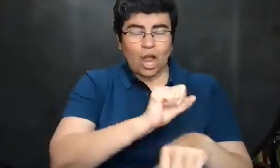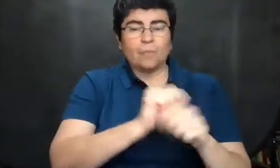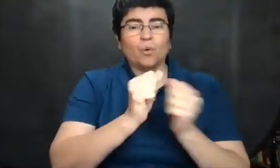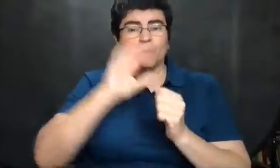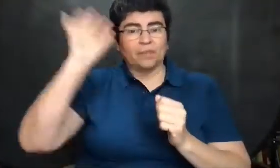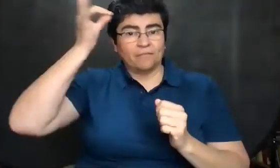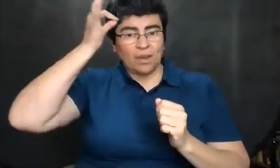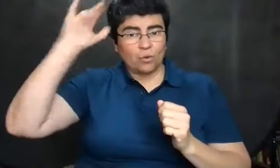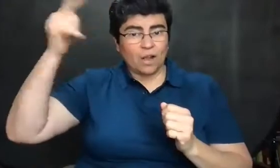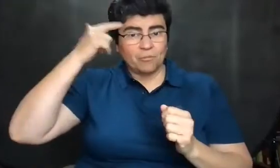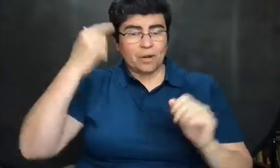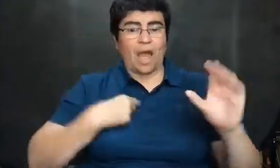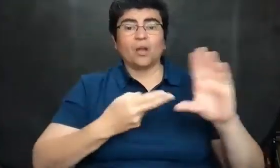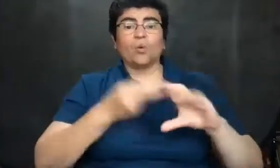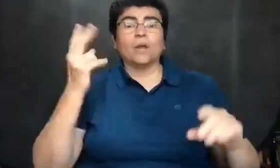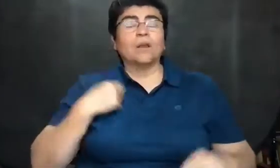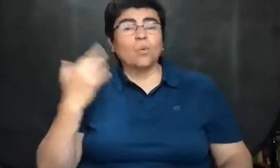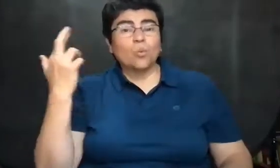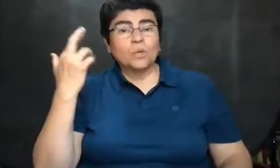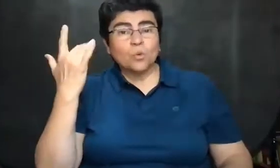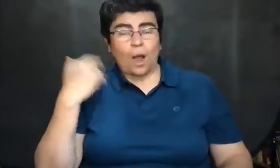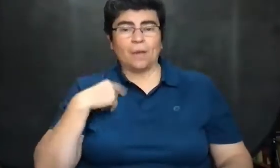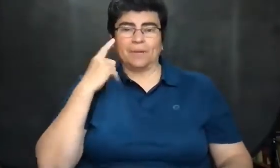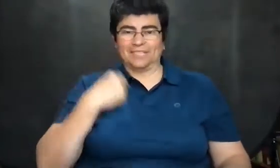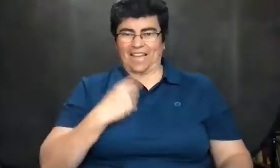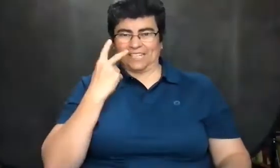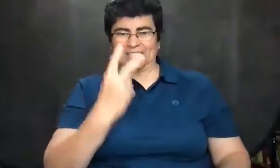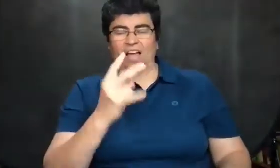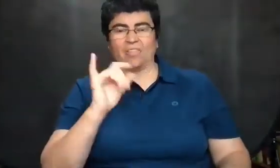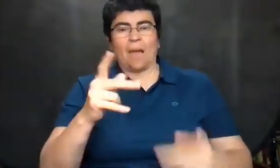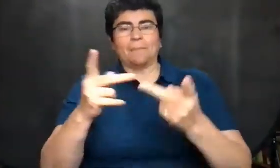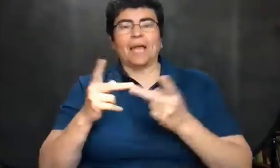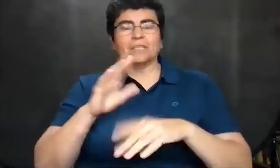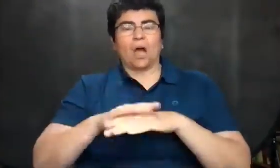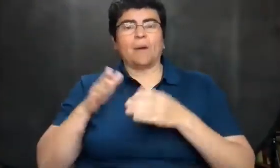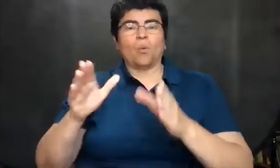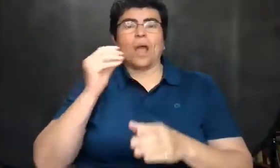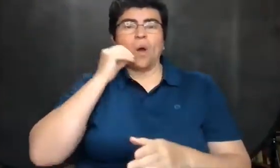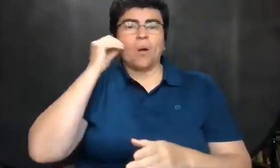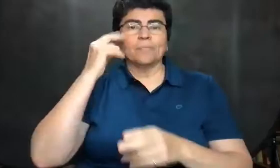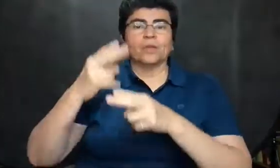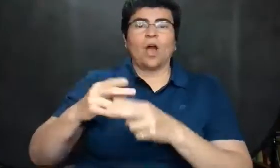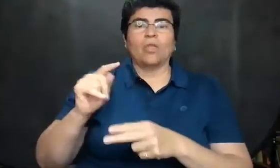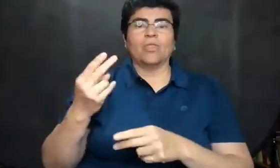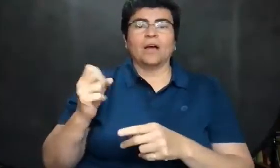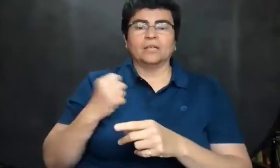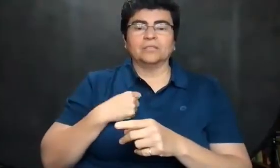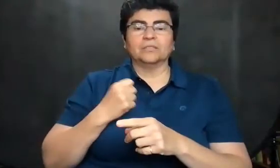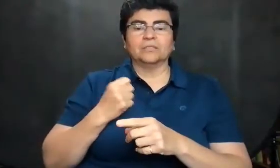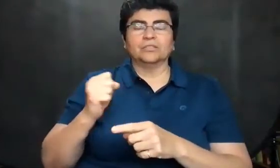that job. And the reason I quit that job is because I saw this place on my way home one day, and it was called the Silver Spur Saloon. And I thought, I want to